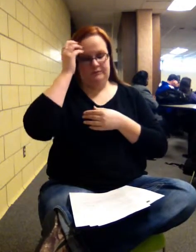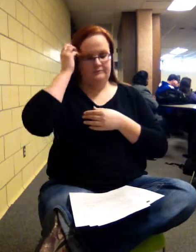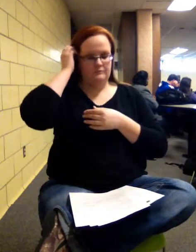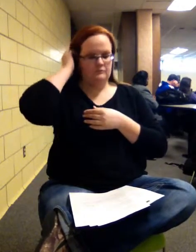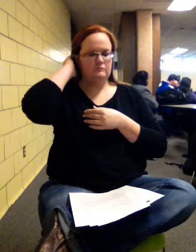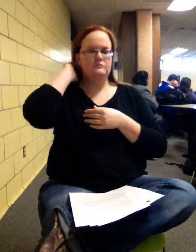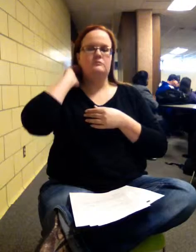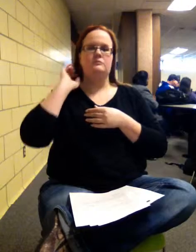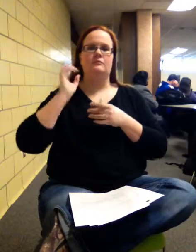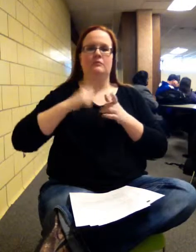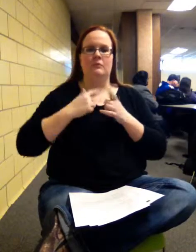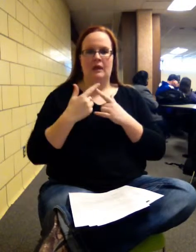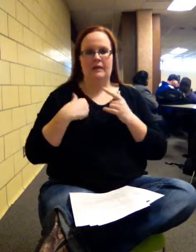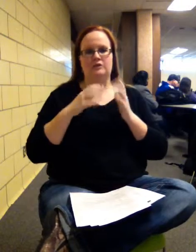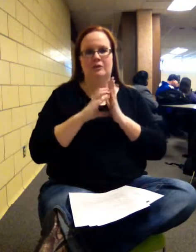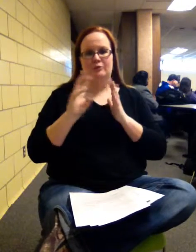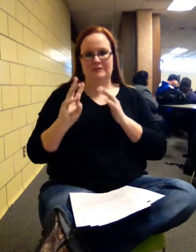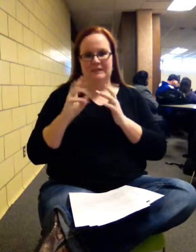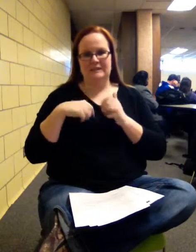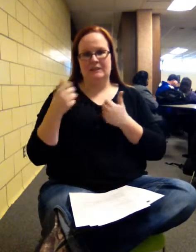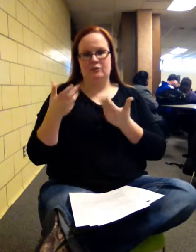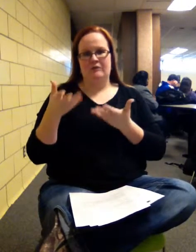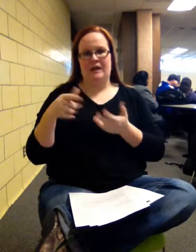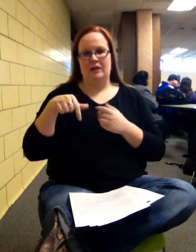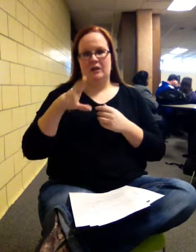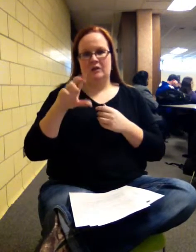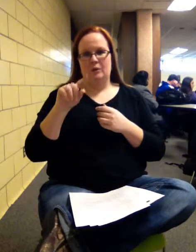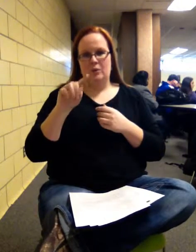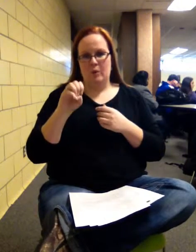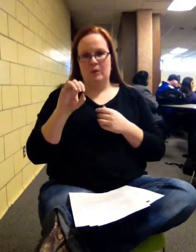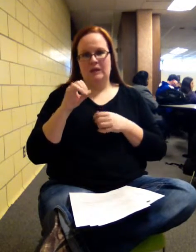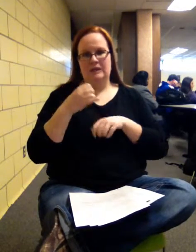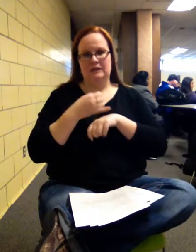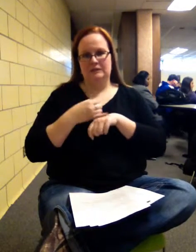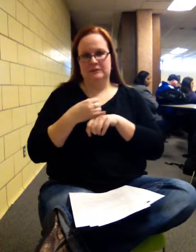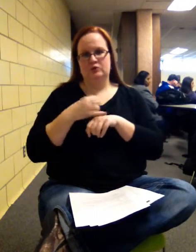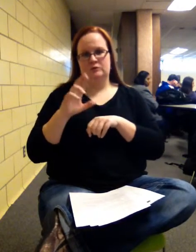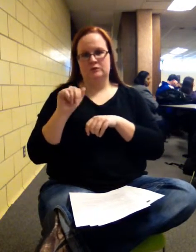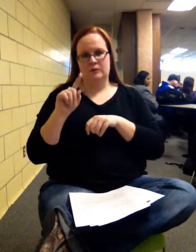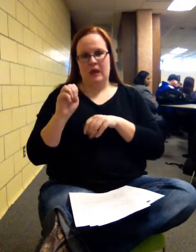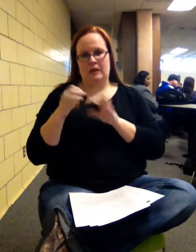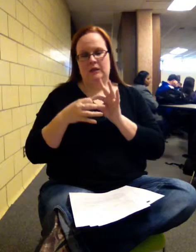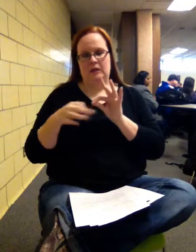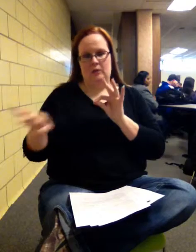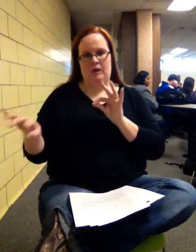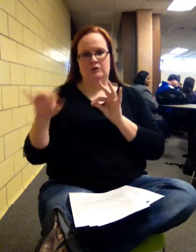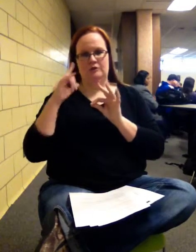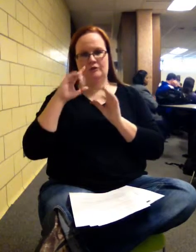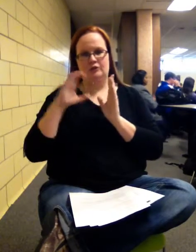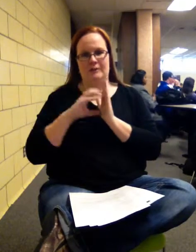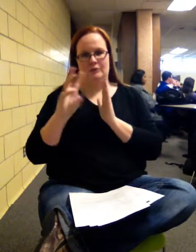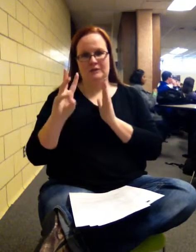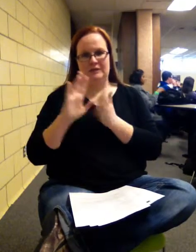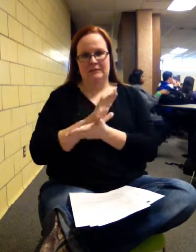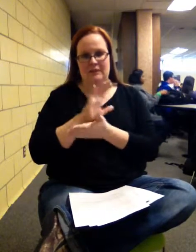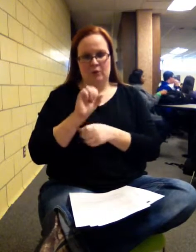look like. And for chapter 6, I gave you the quoted interest rate equation that was on that chapter 6 handout. And I gave